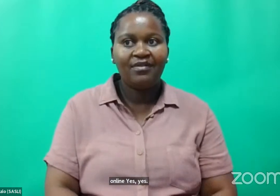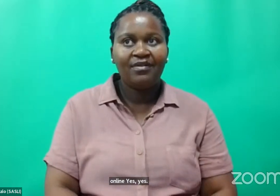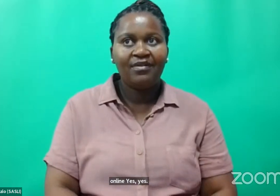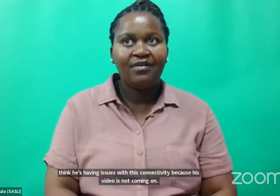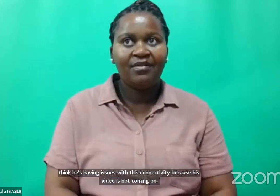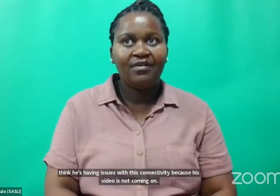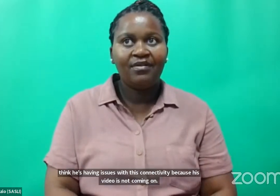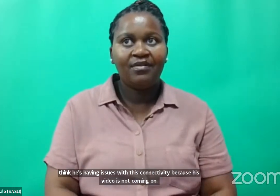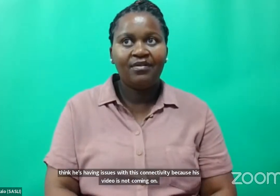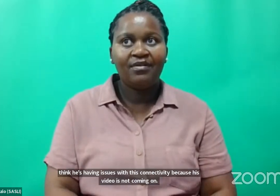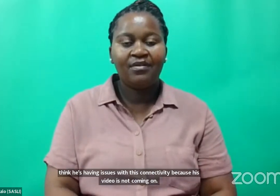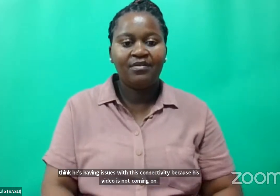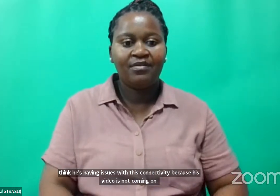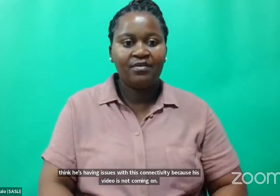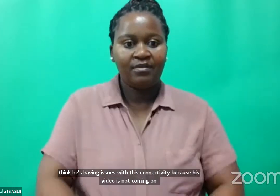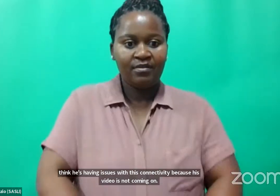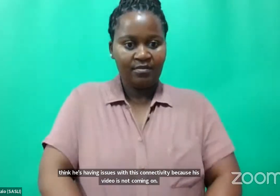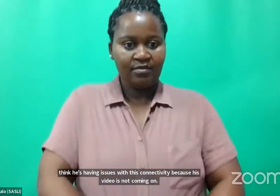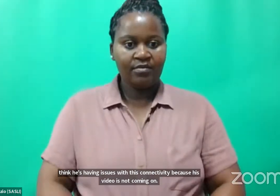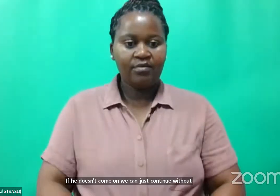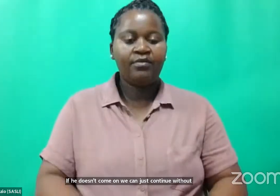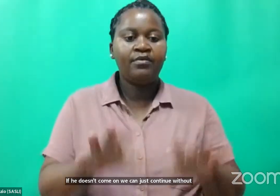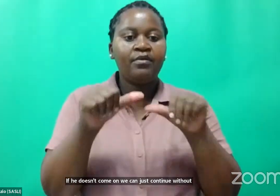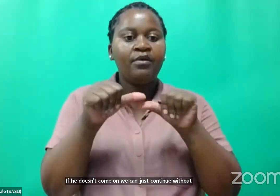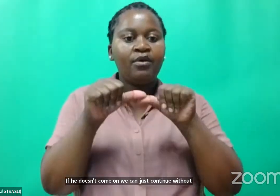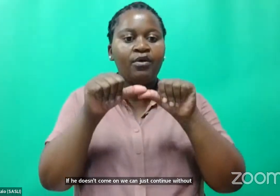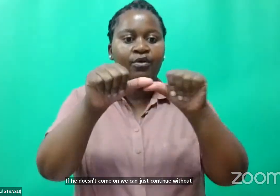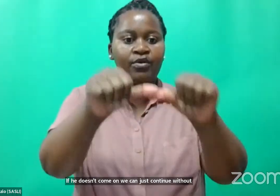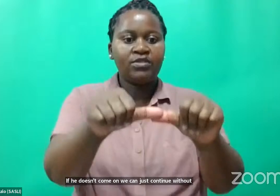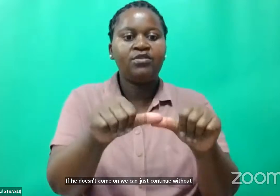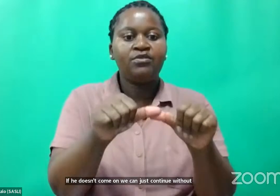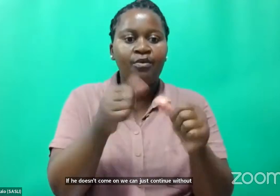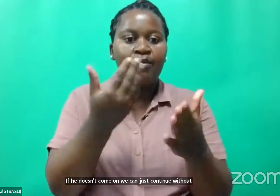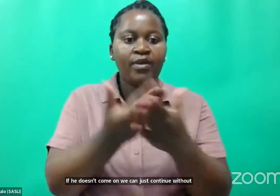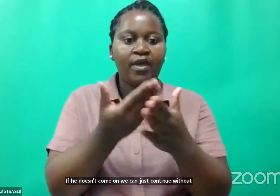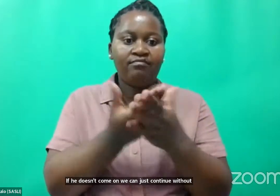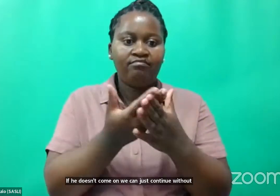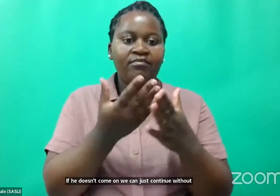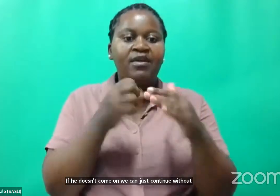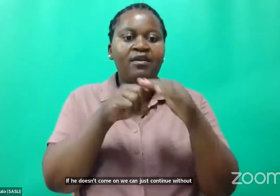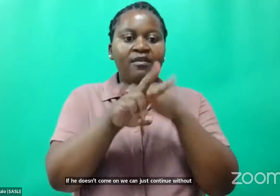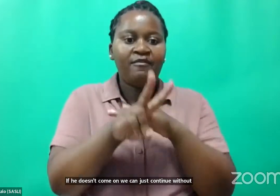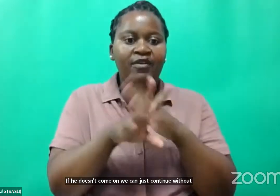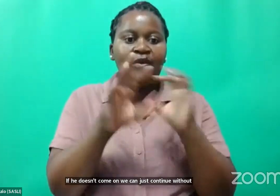If it doesn't come on, we can just continue without his video, right?